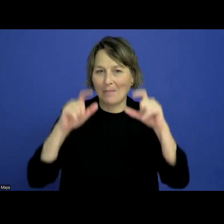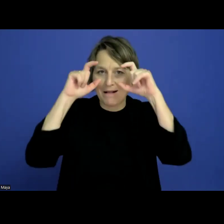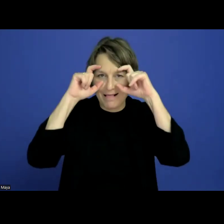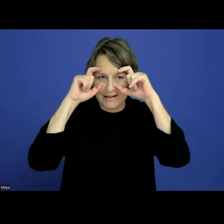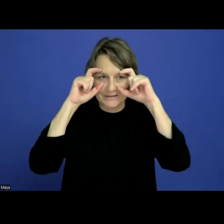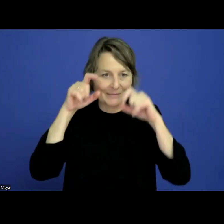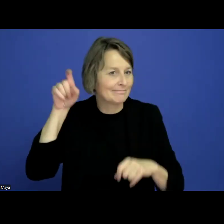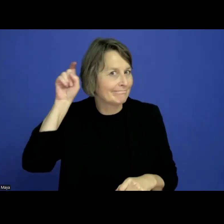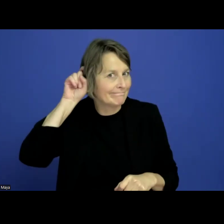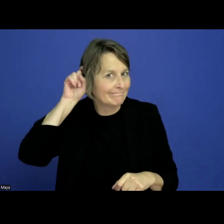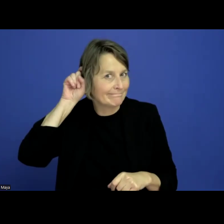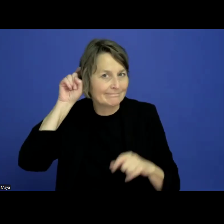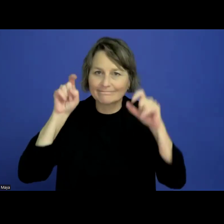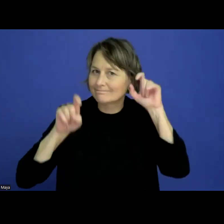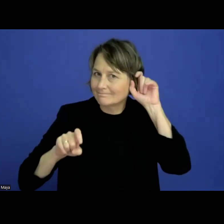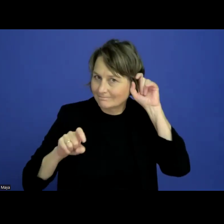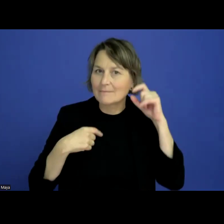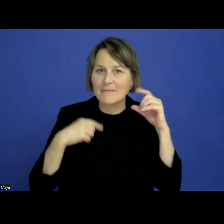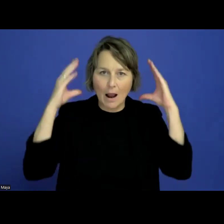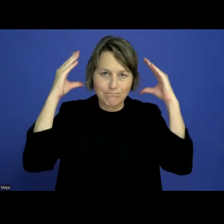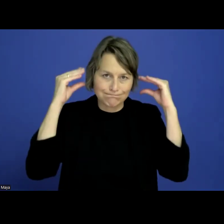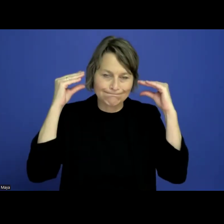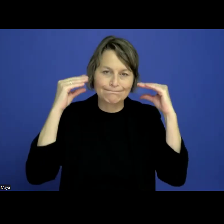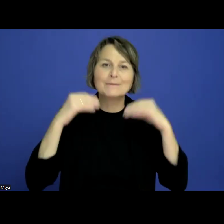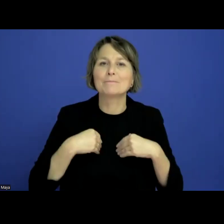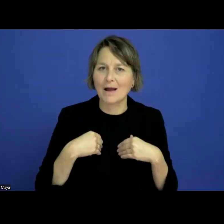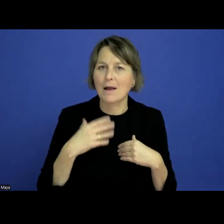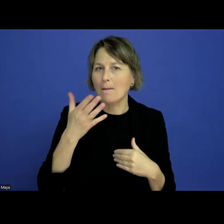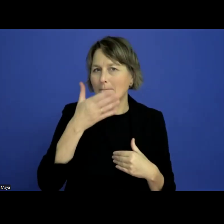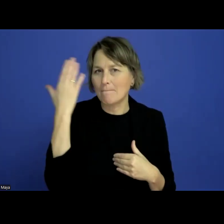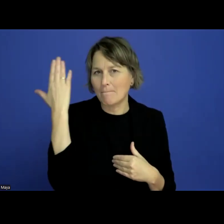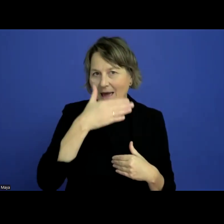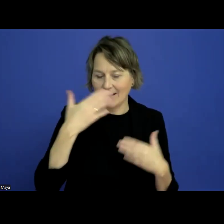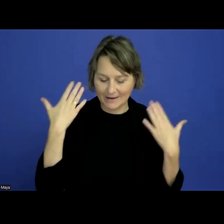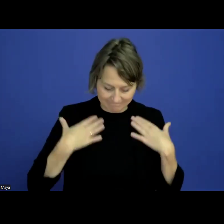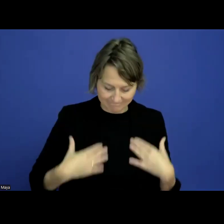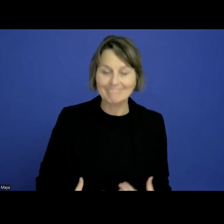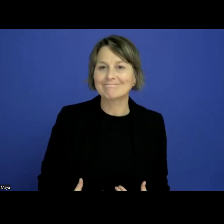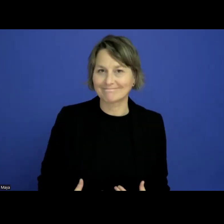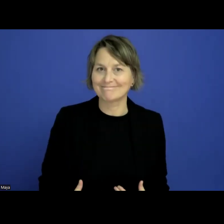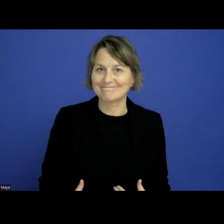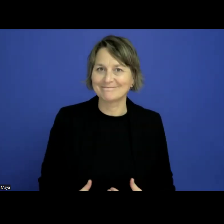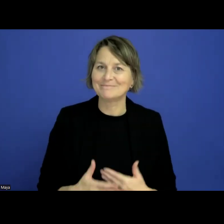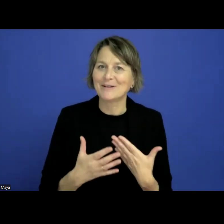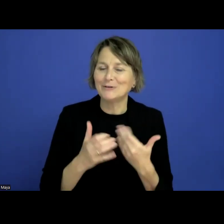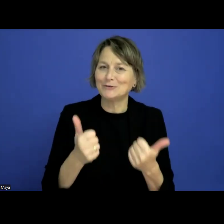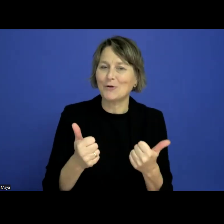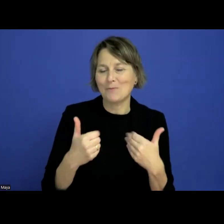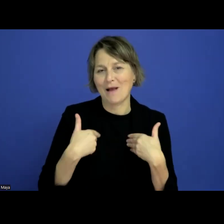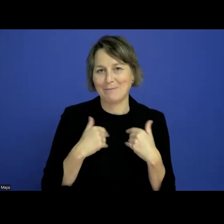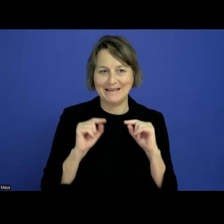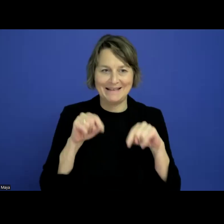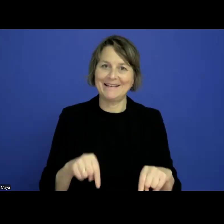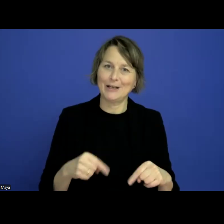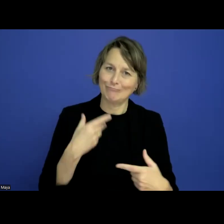as I have a hearing impairment, and a black outfit today. And I'm super happy to be with you today and to share what we are doing